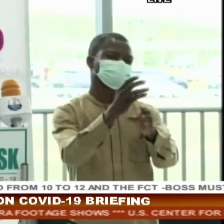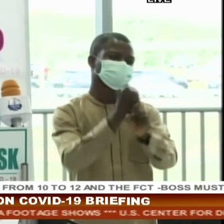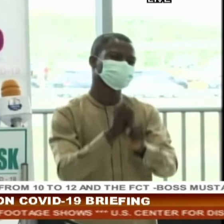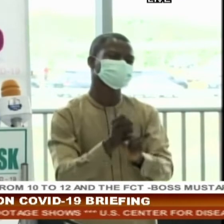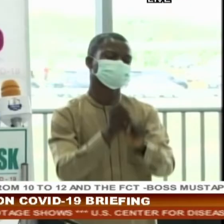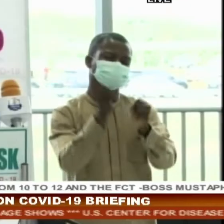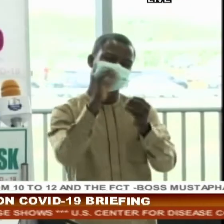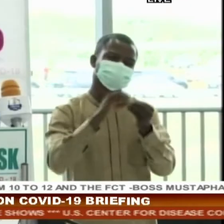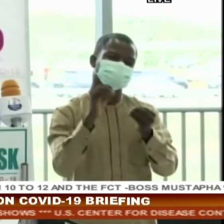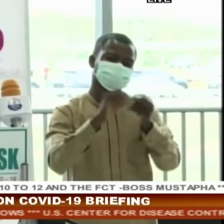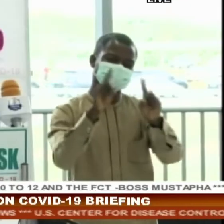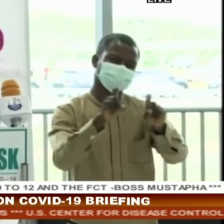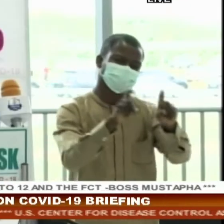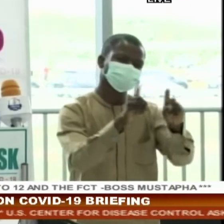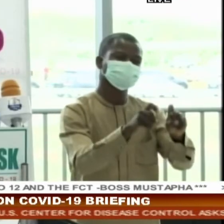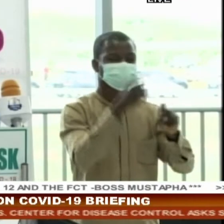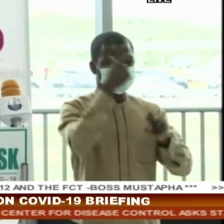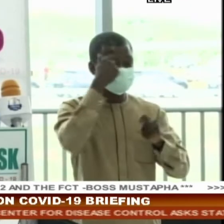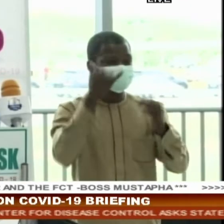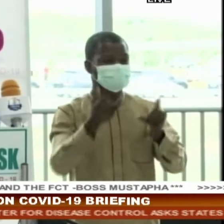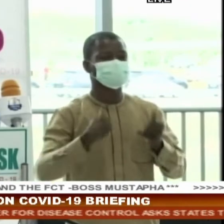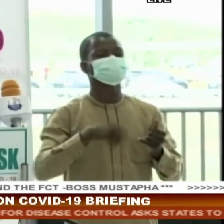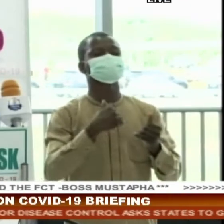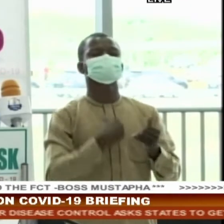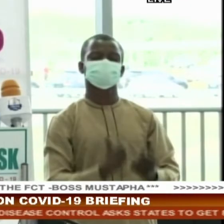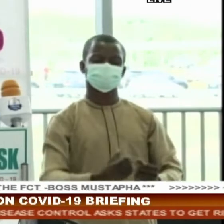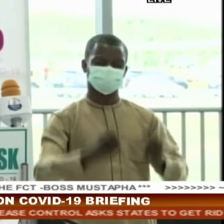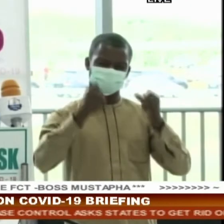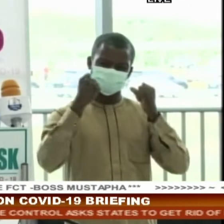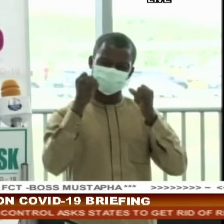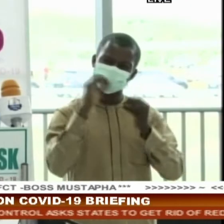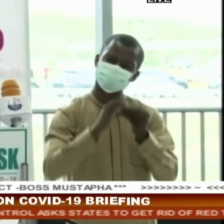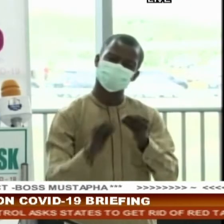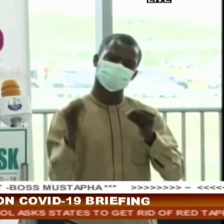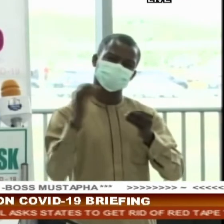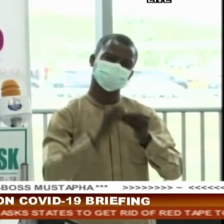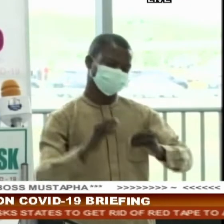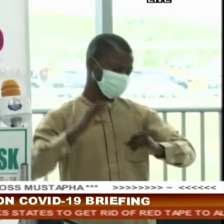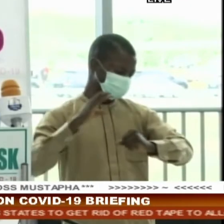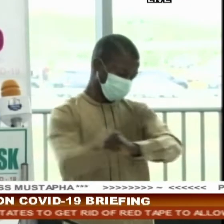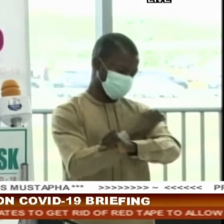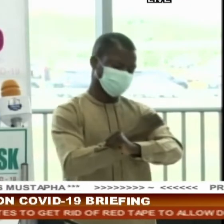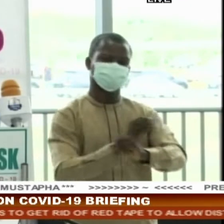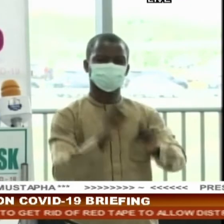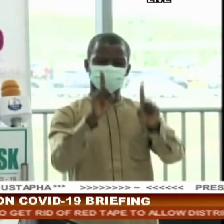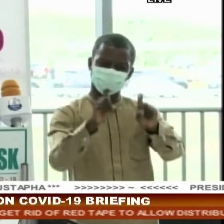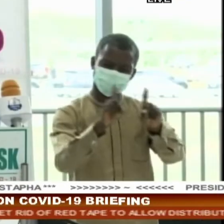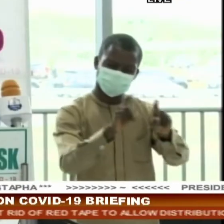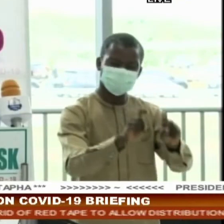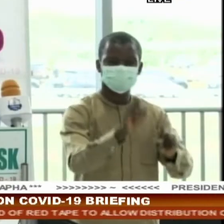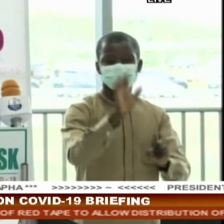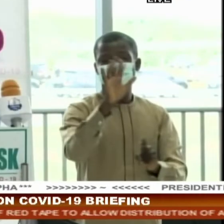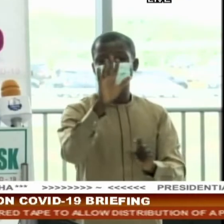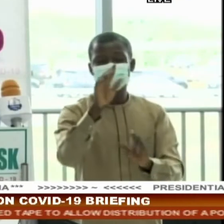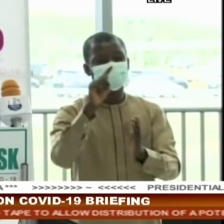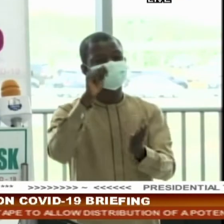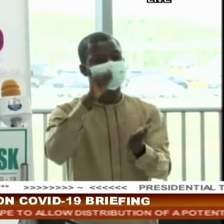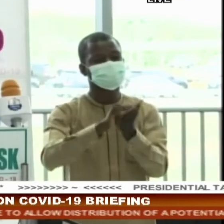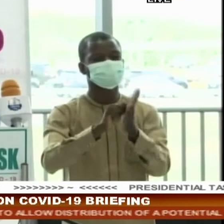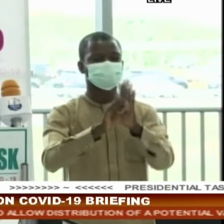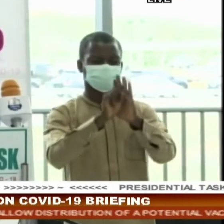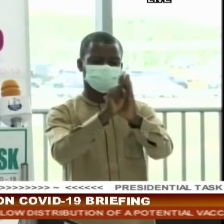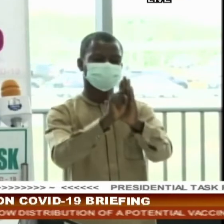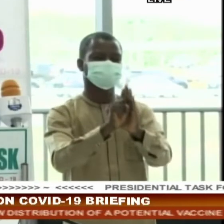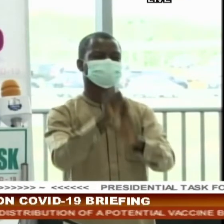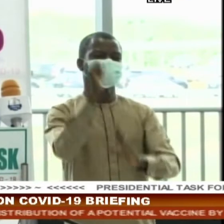we right now have an installed capacity of testing of 15,000 samples on a daily basis. There